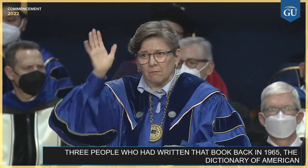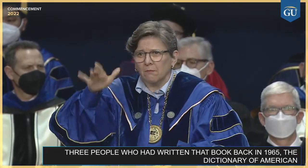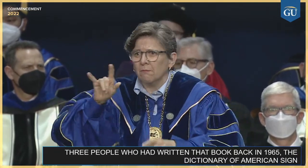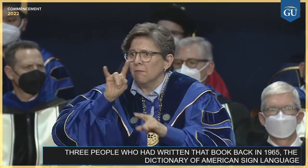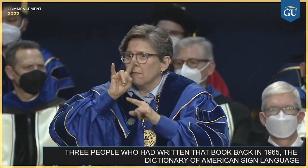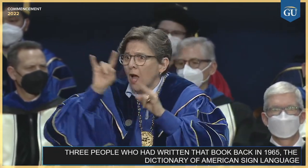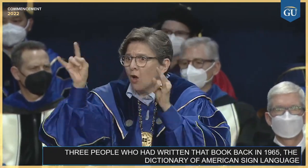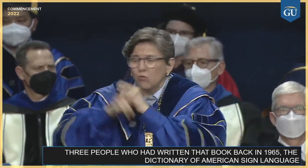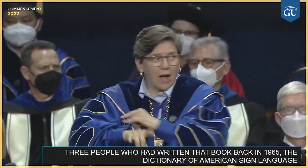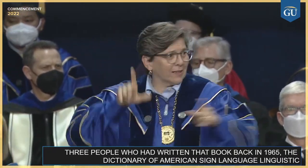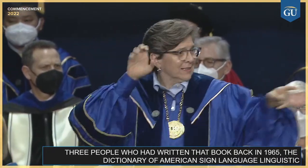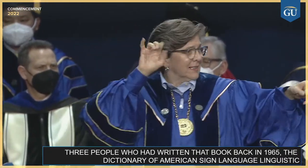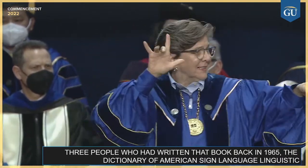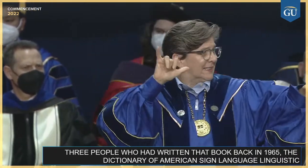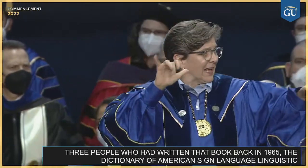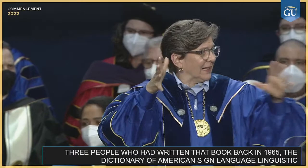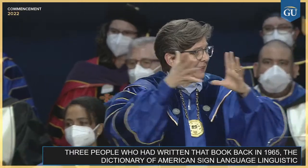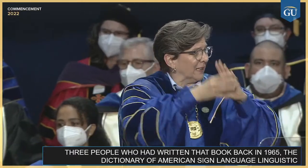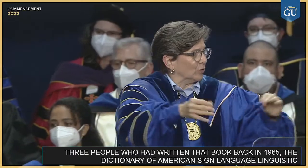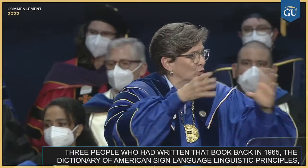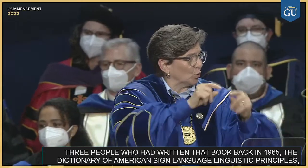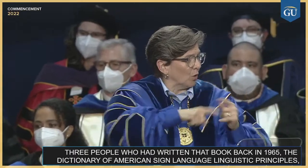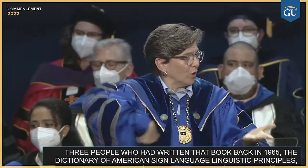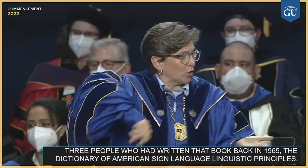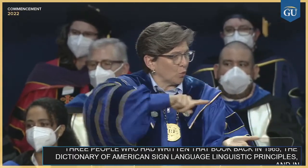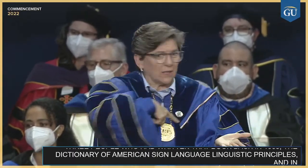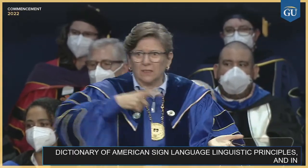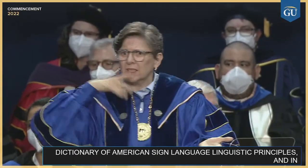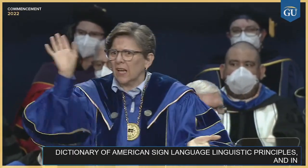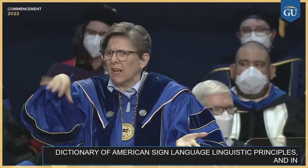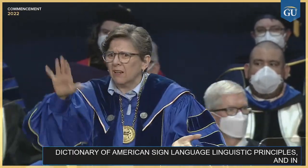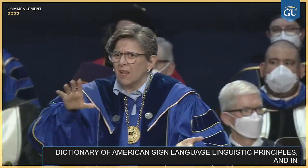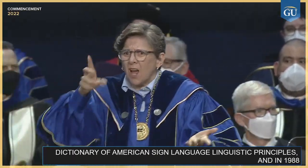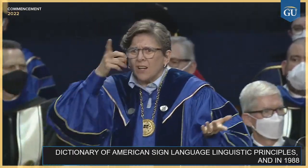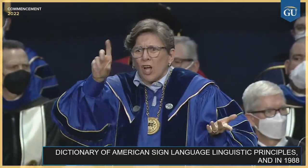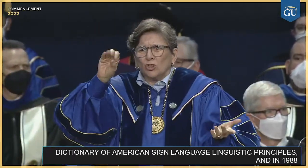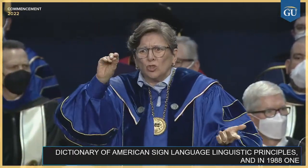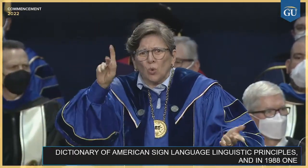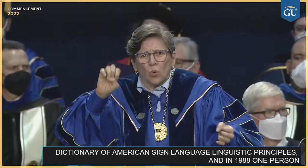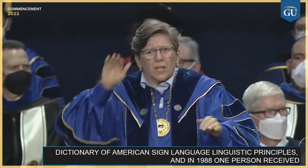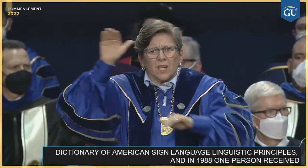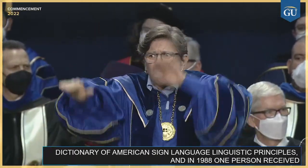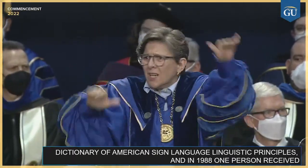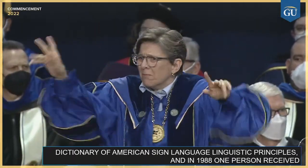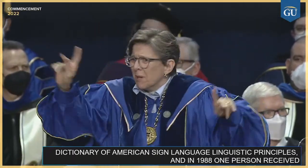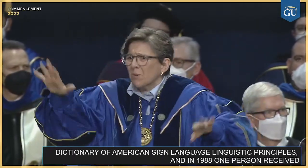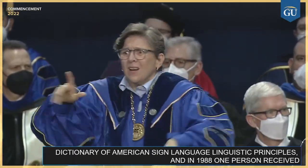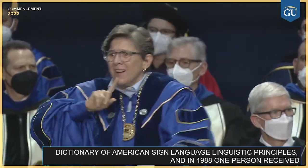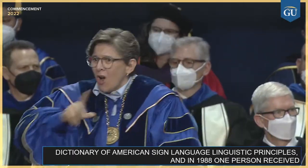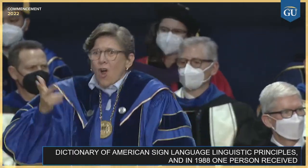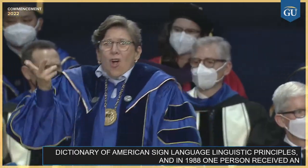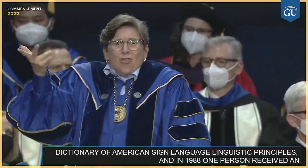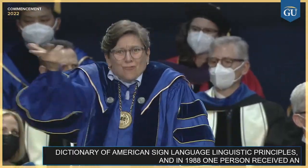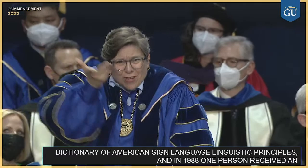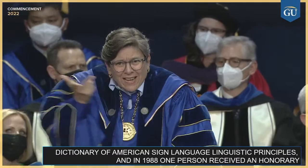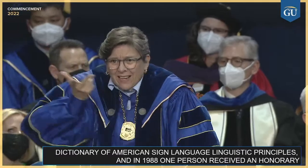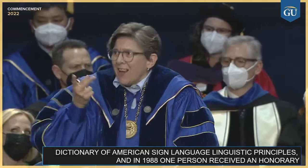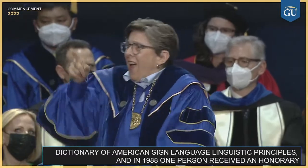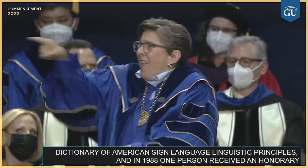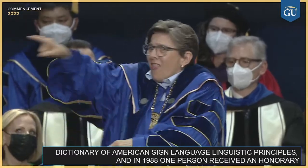degree. That was Dr. William Stokey. And as was mentioned to us, that Dr. Stokey had told people